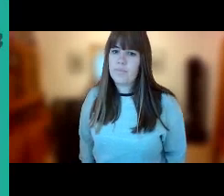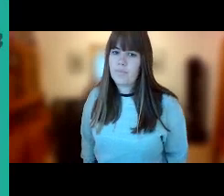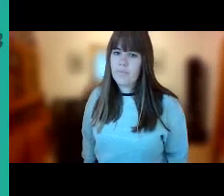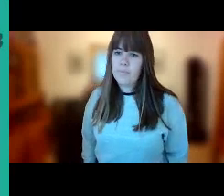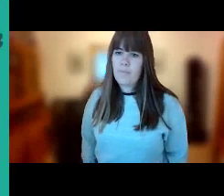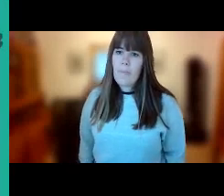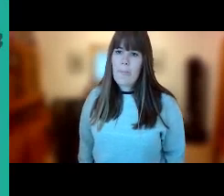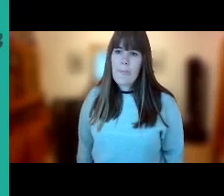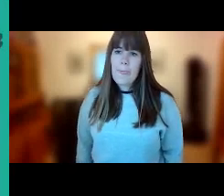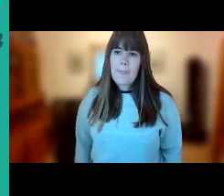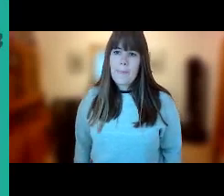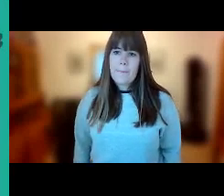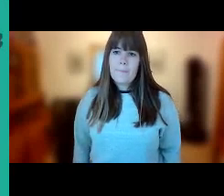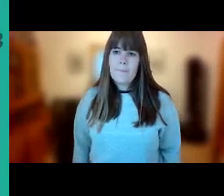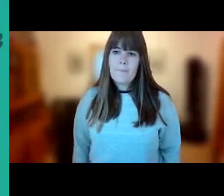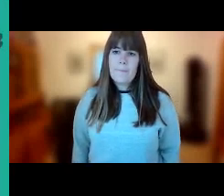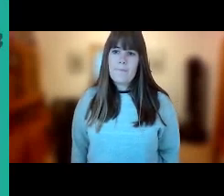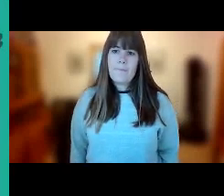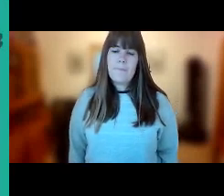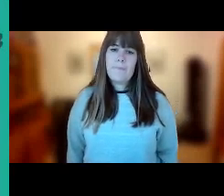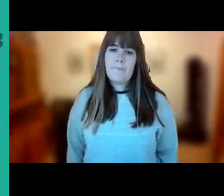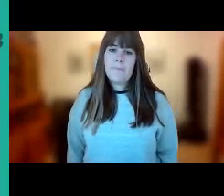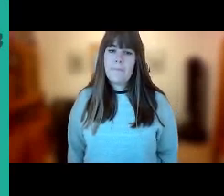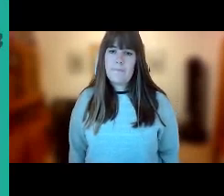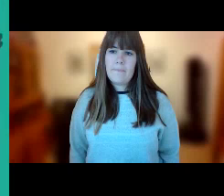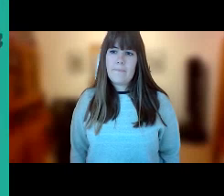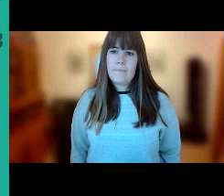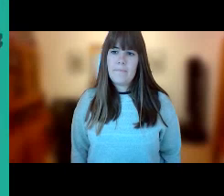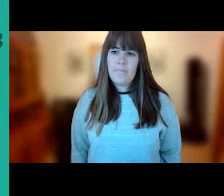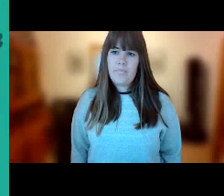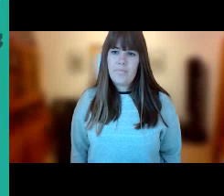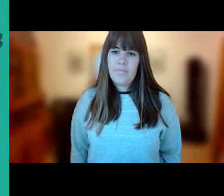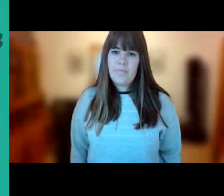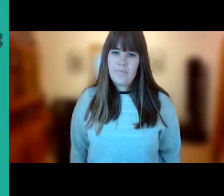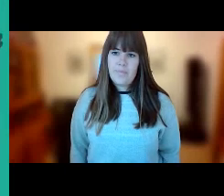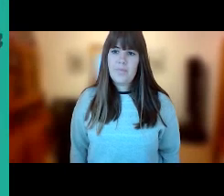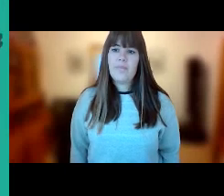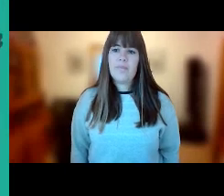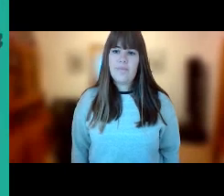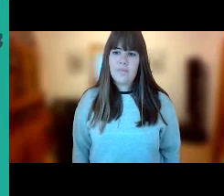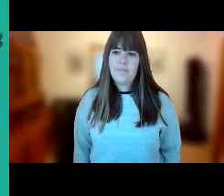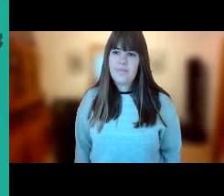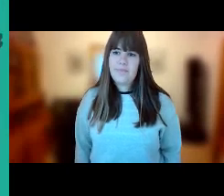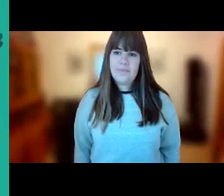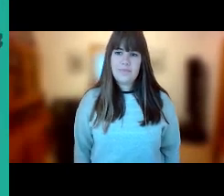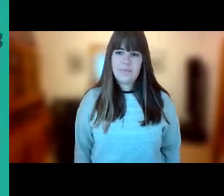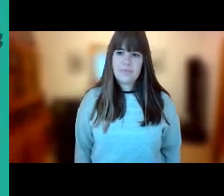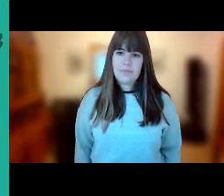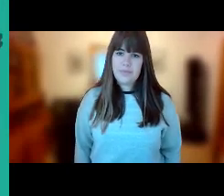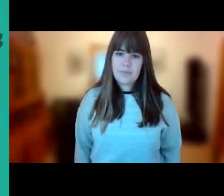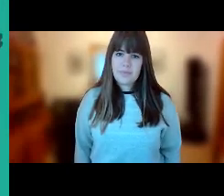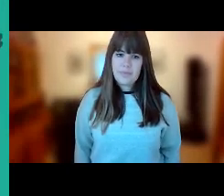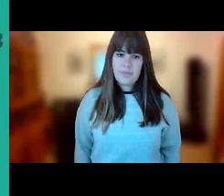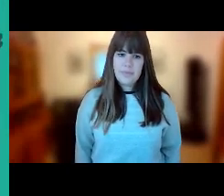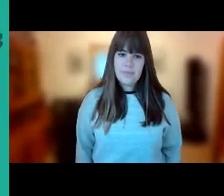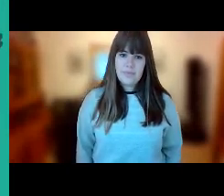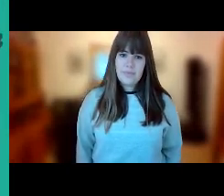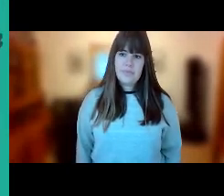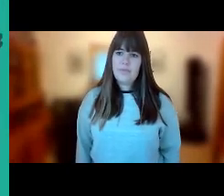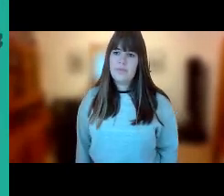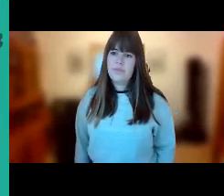dismantle barriers to participation. And Georgia and Jess are going to showcase how you can develop equitable